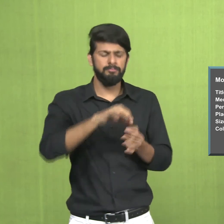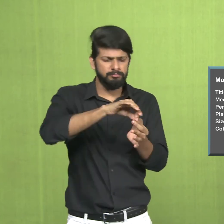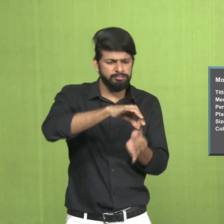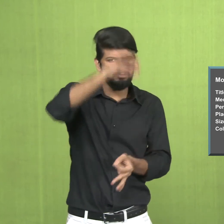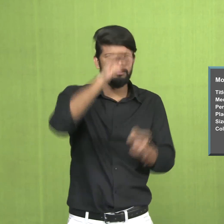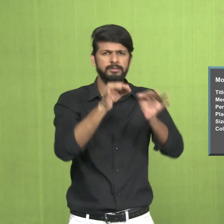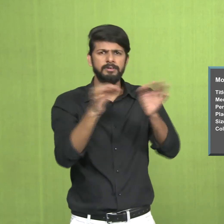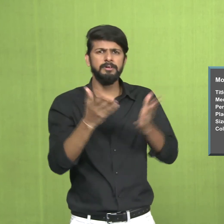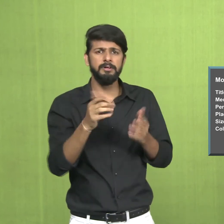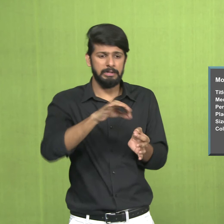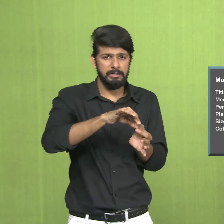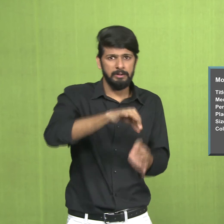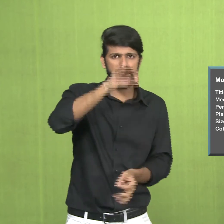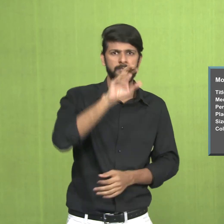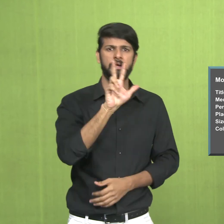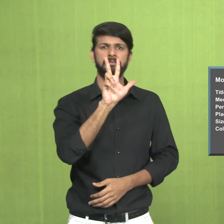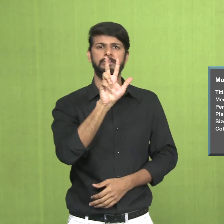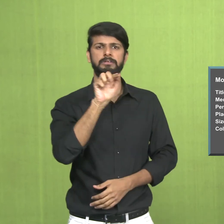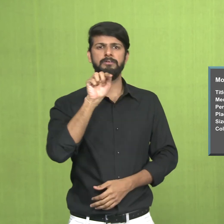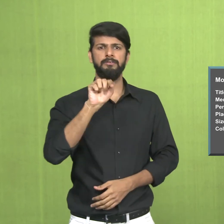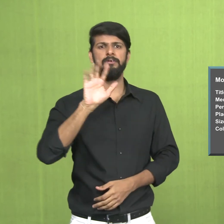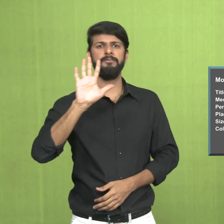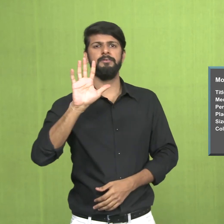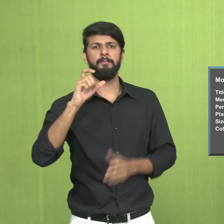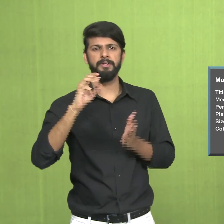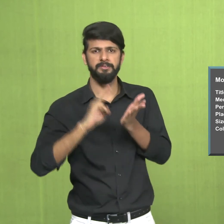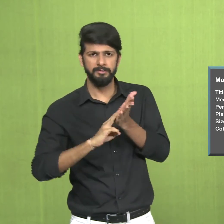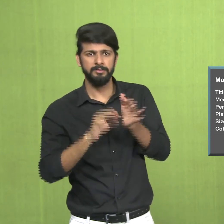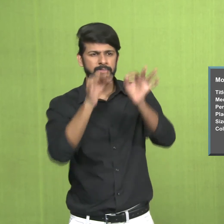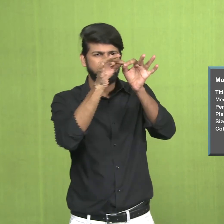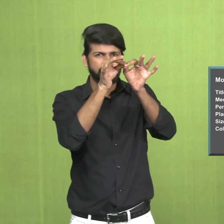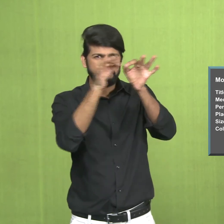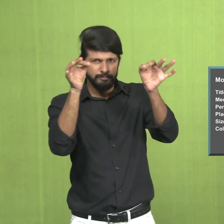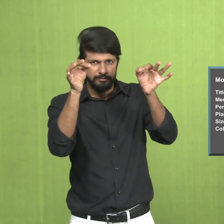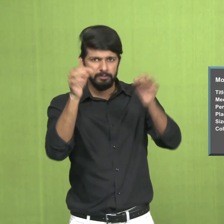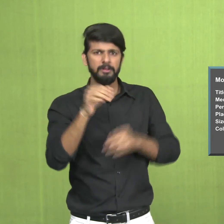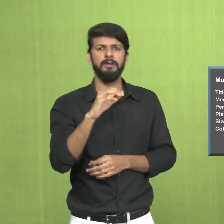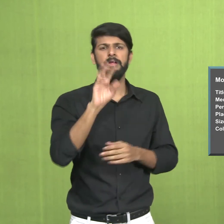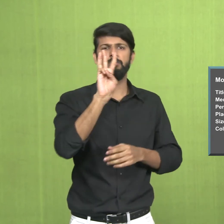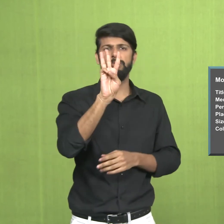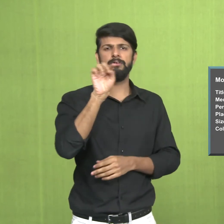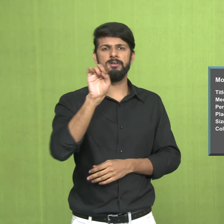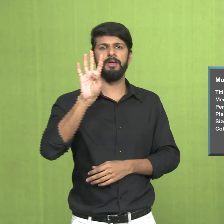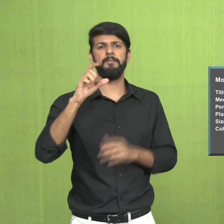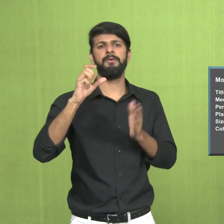Size of this sculpture is 8.5 centimeters into 3.4 centimeters.